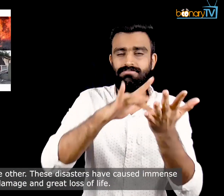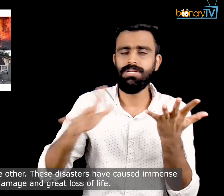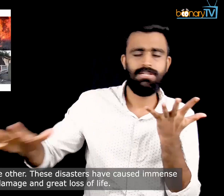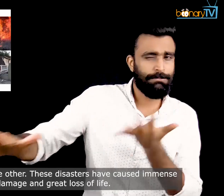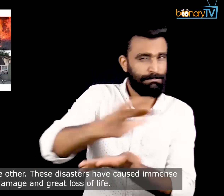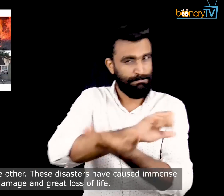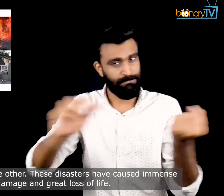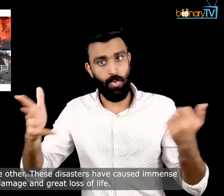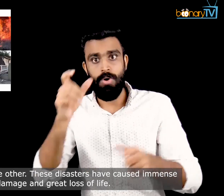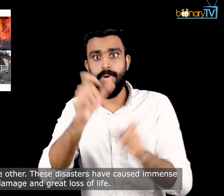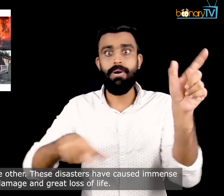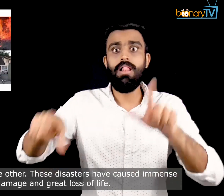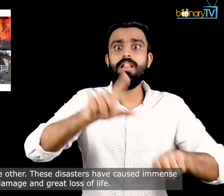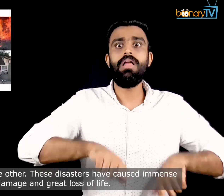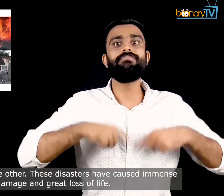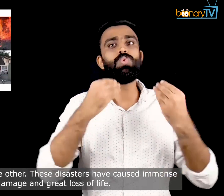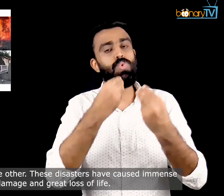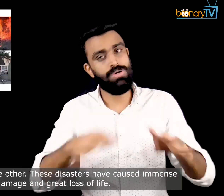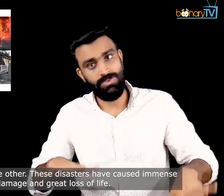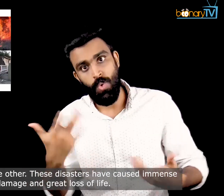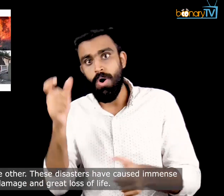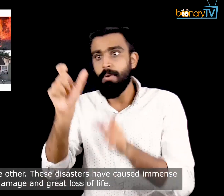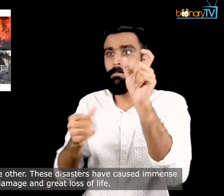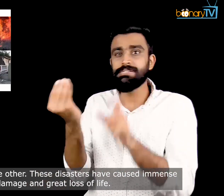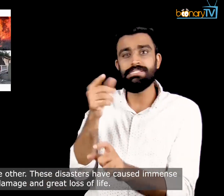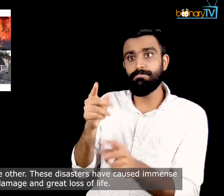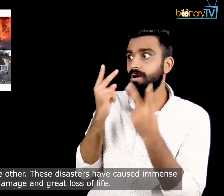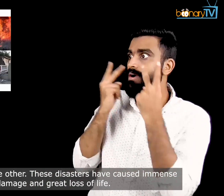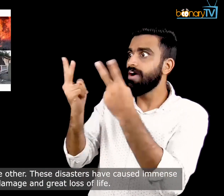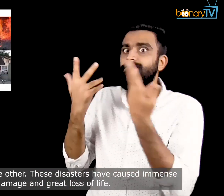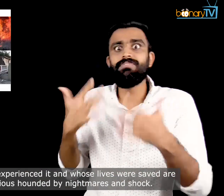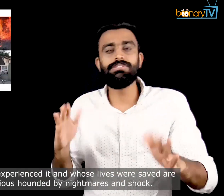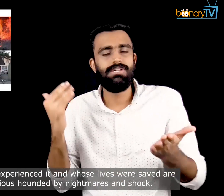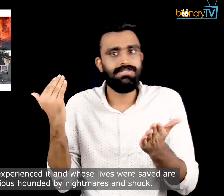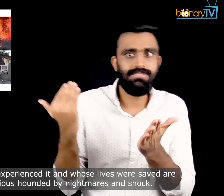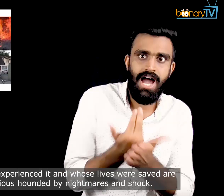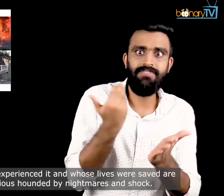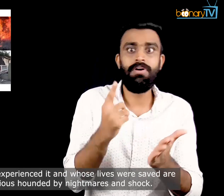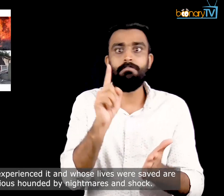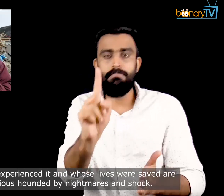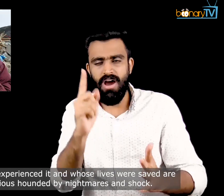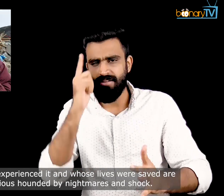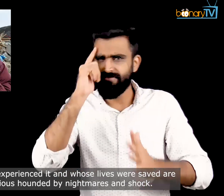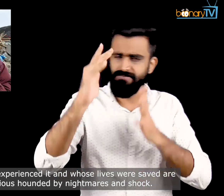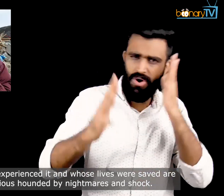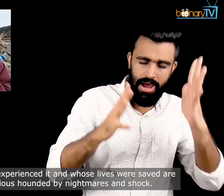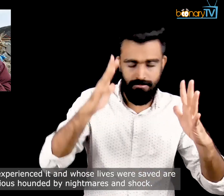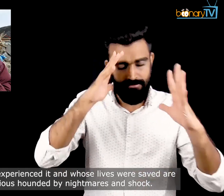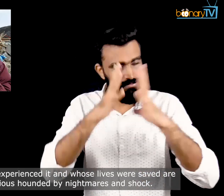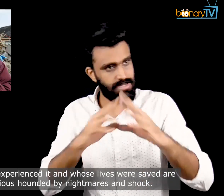other. These disasters have caused immense damage and great loss of life. Those who have experienced it and whose lives were saved are still